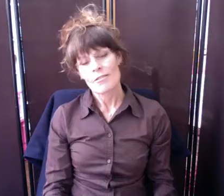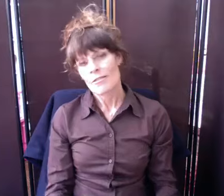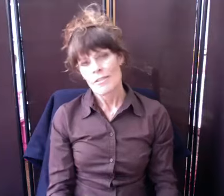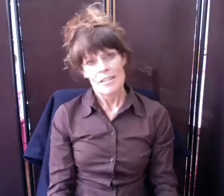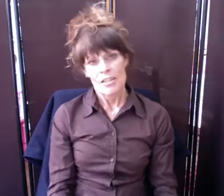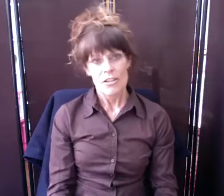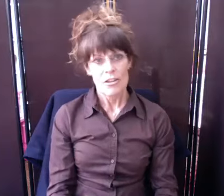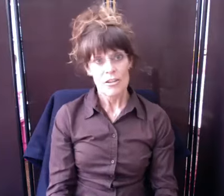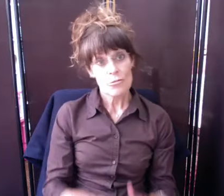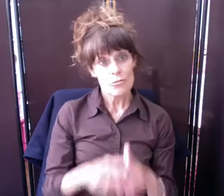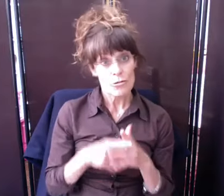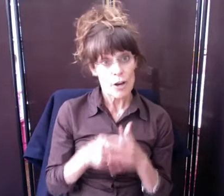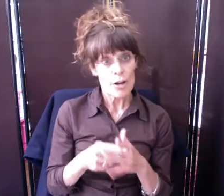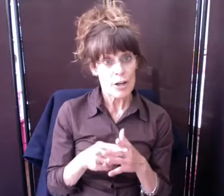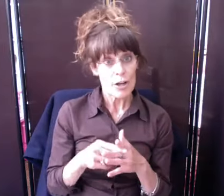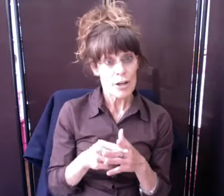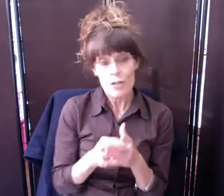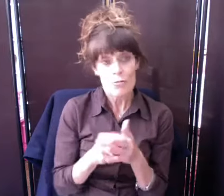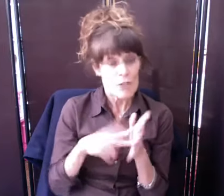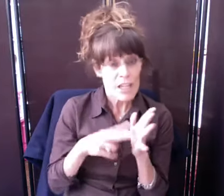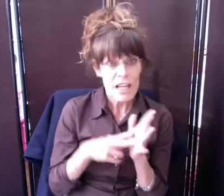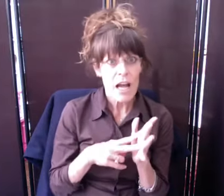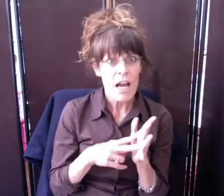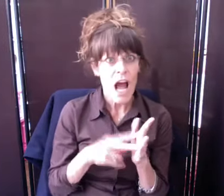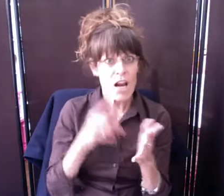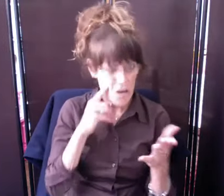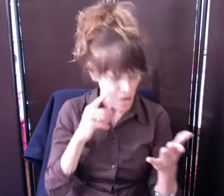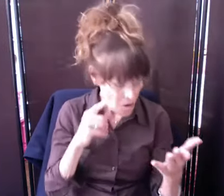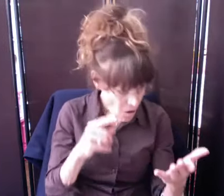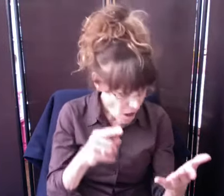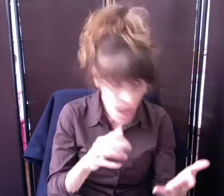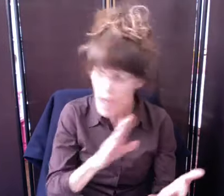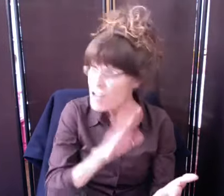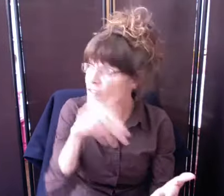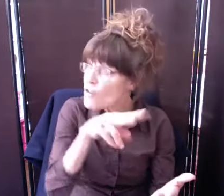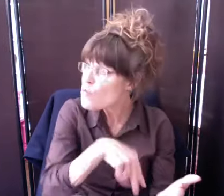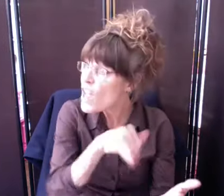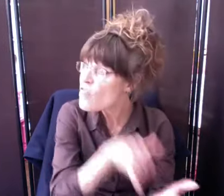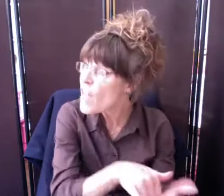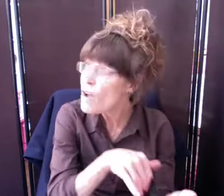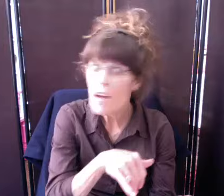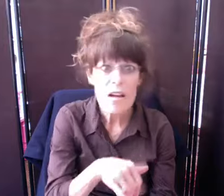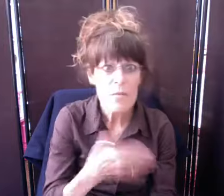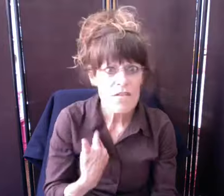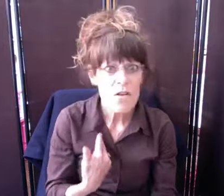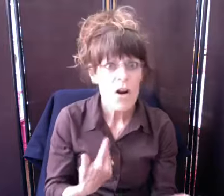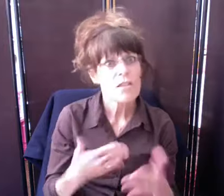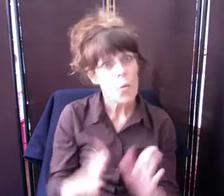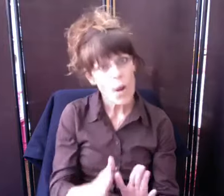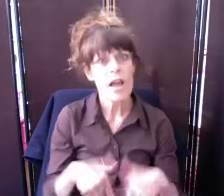book with her, and she showed me things I had never seen before. And she talked about this way of life, way of living, way of life, way